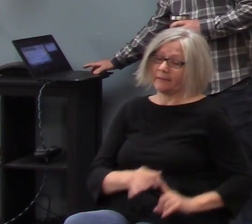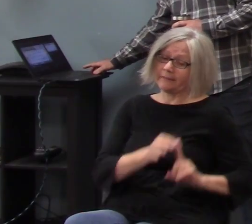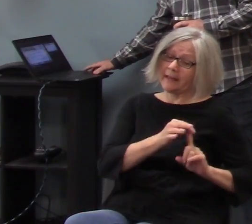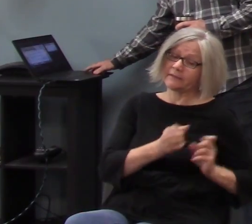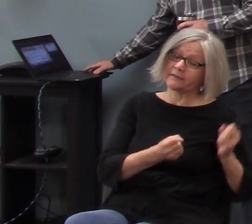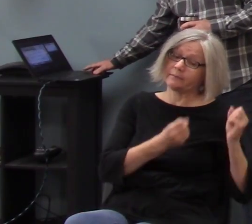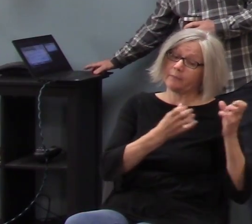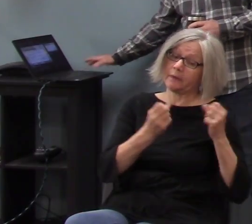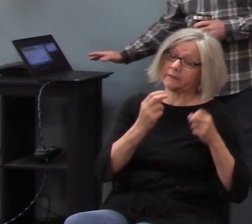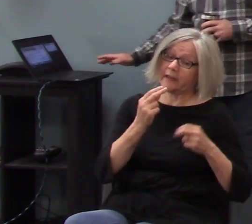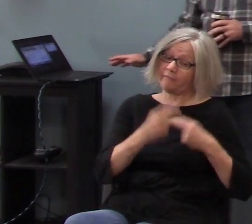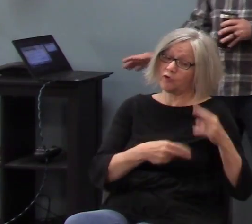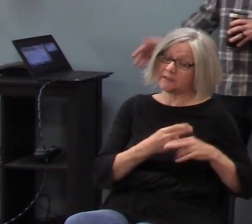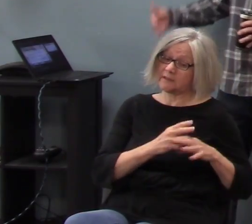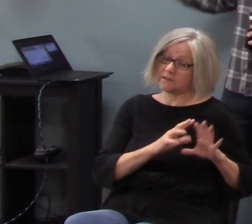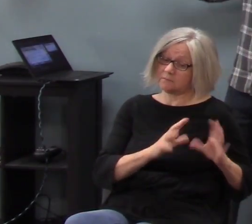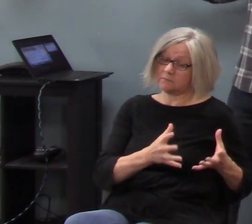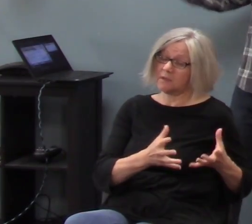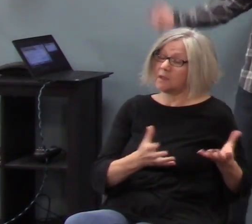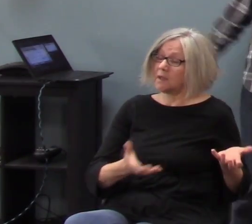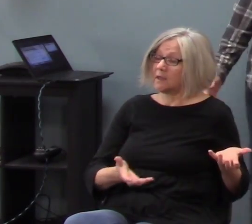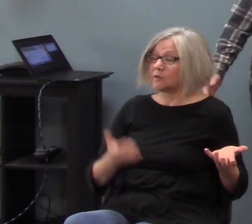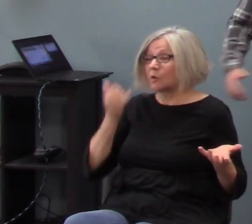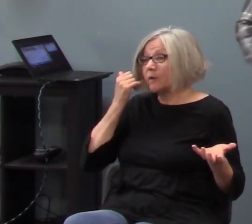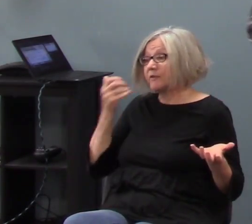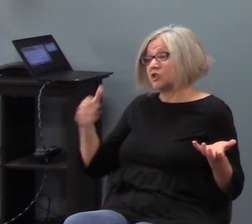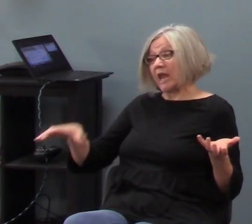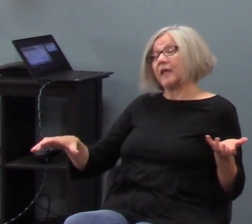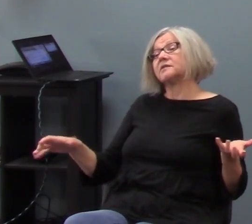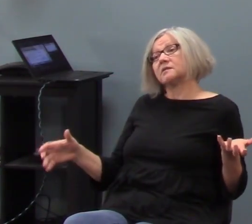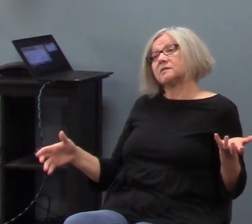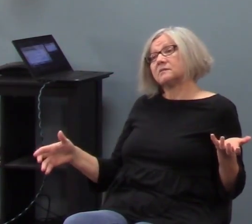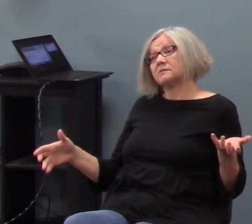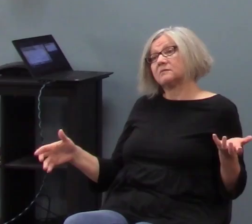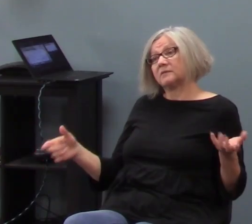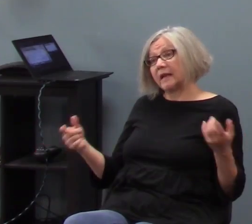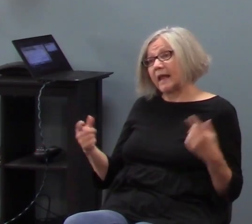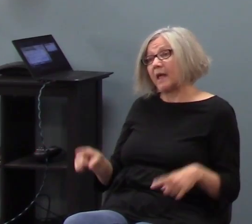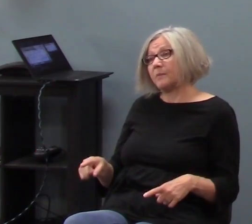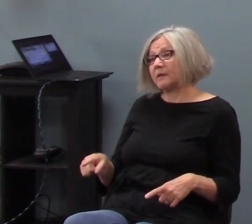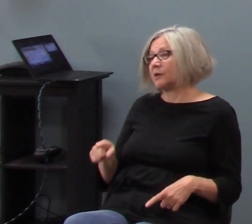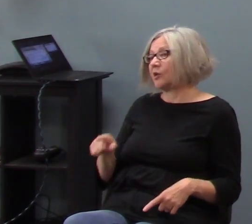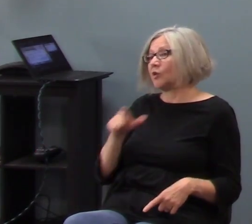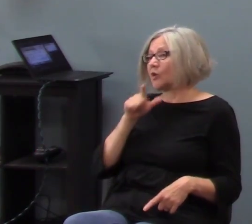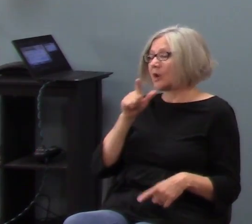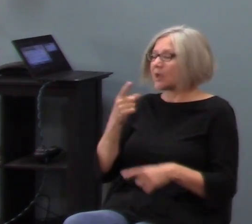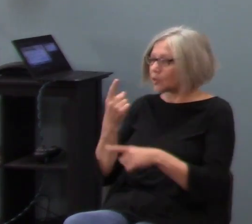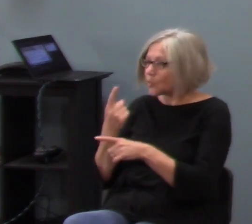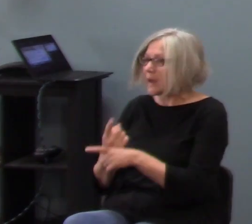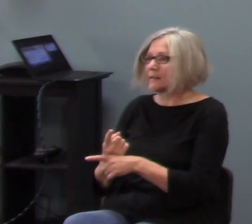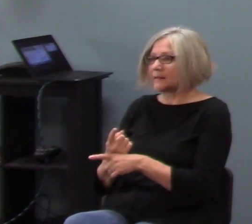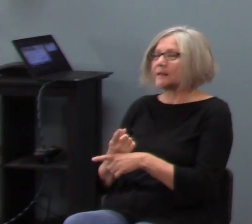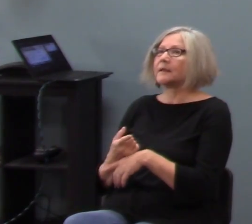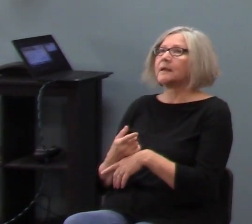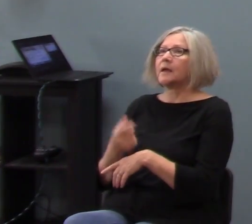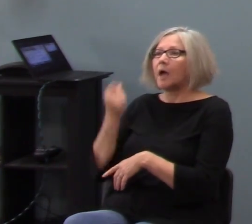Okay? So if you think this is chance that did this, you are not correctly understanding the